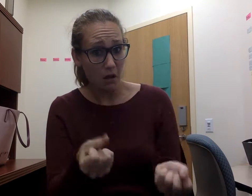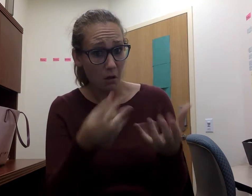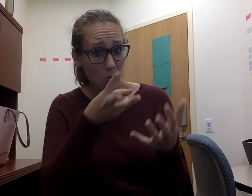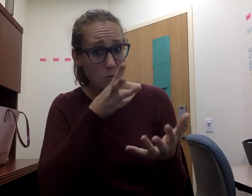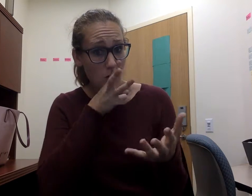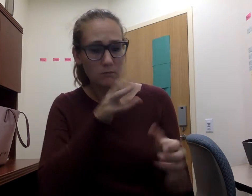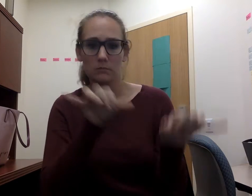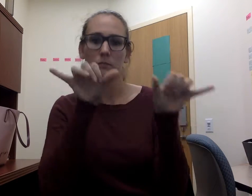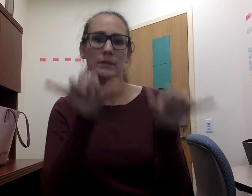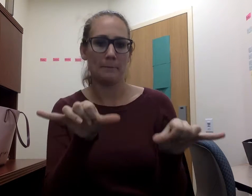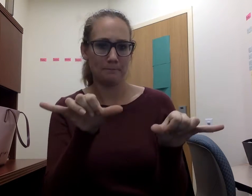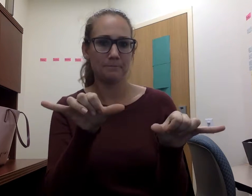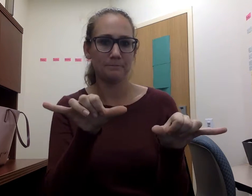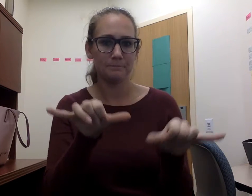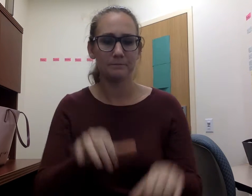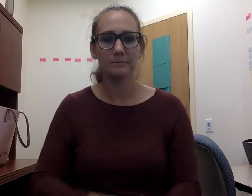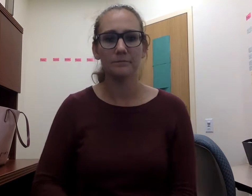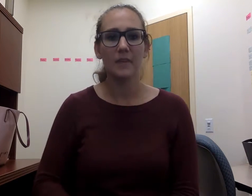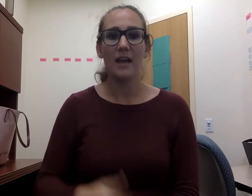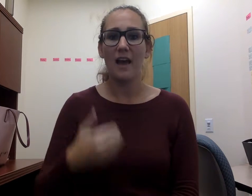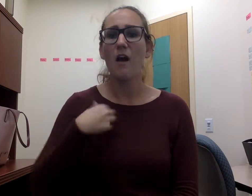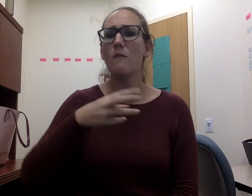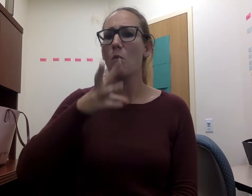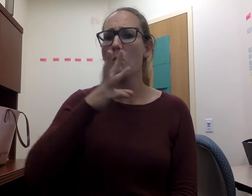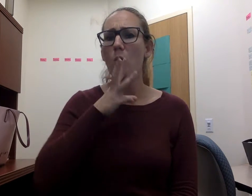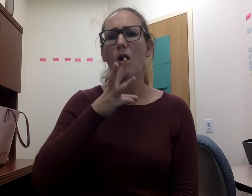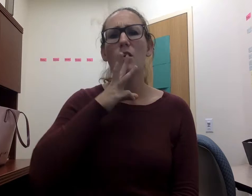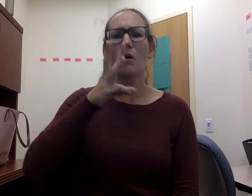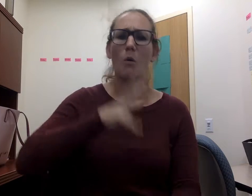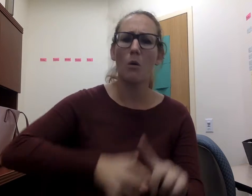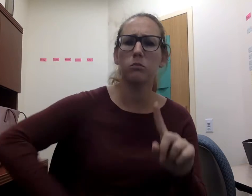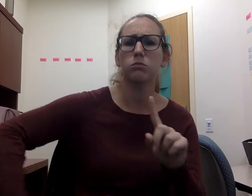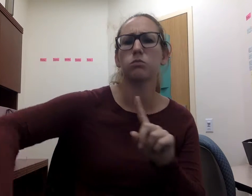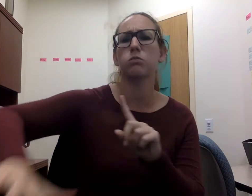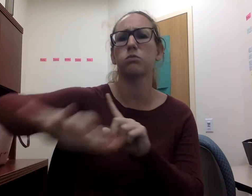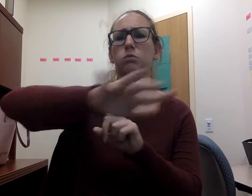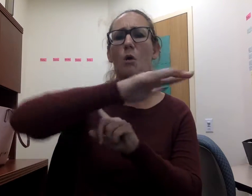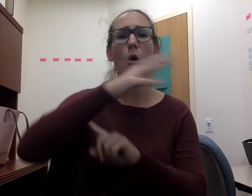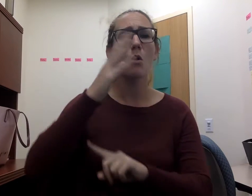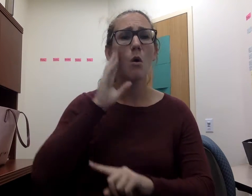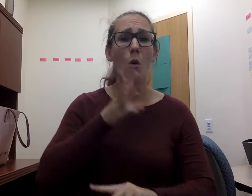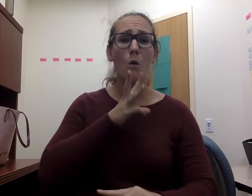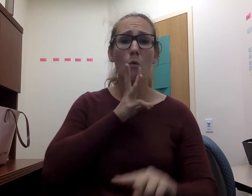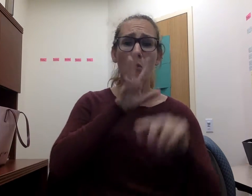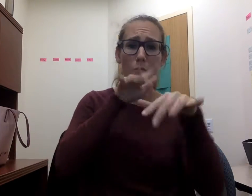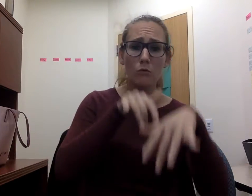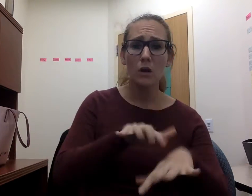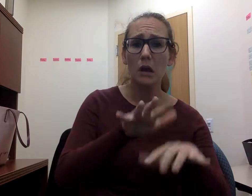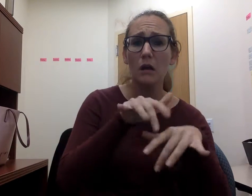Earth's surface, running in rivers, pooling in ponds, flowing from